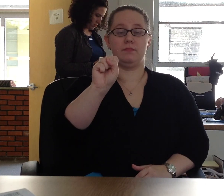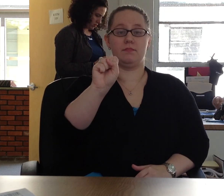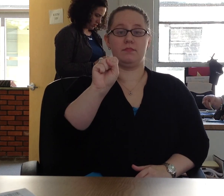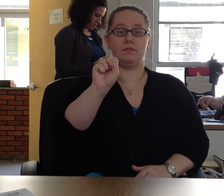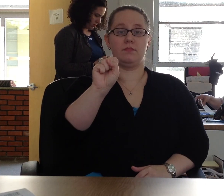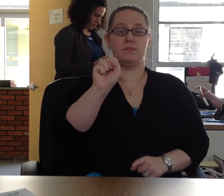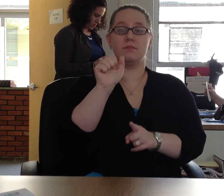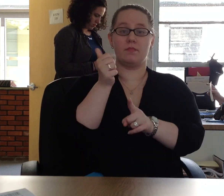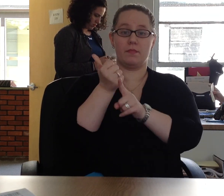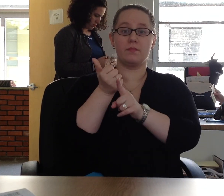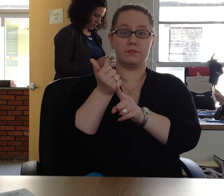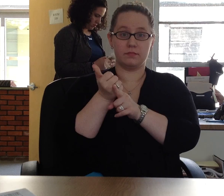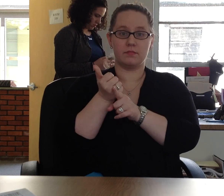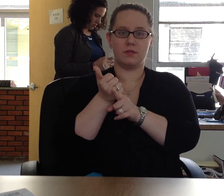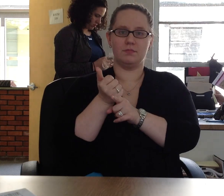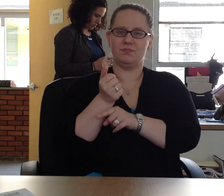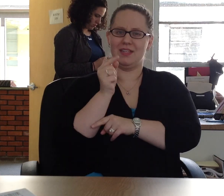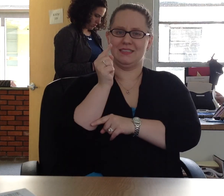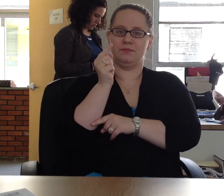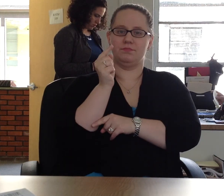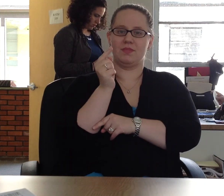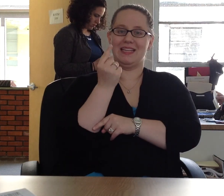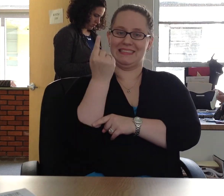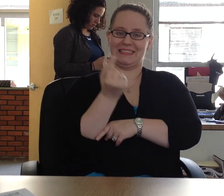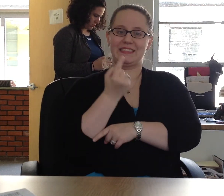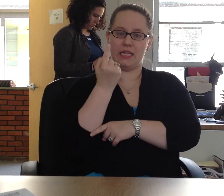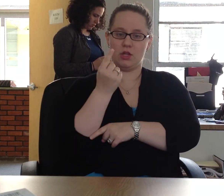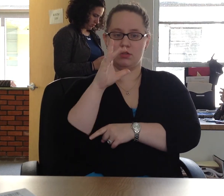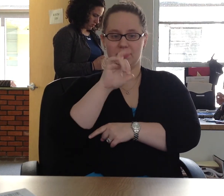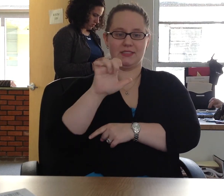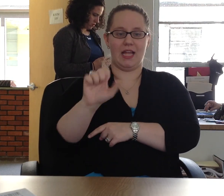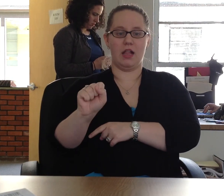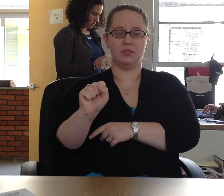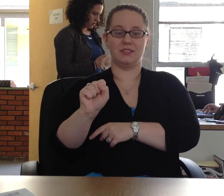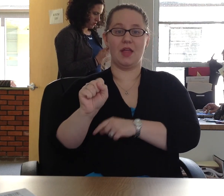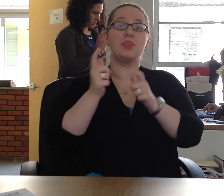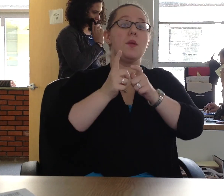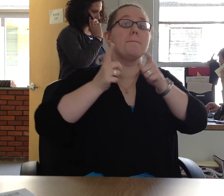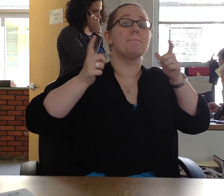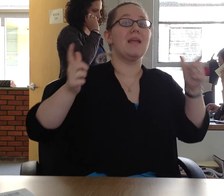Yeast are single-cell organisms larger than bacteria.